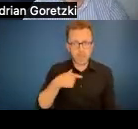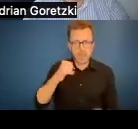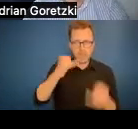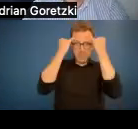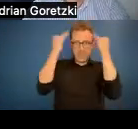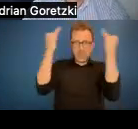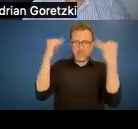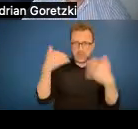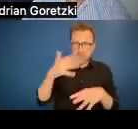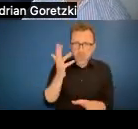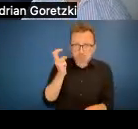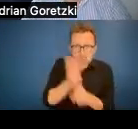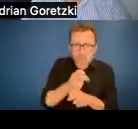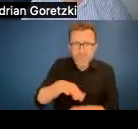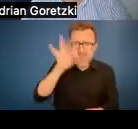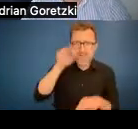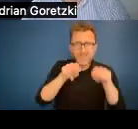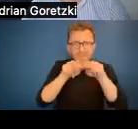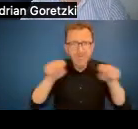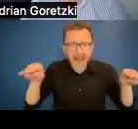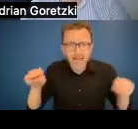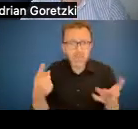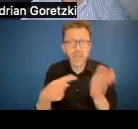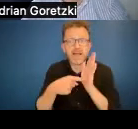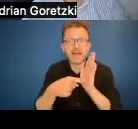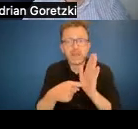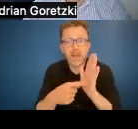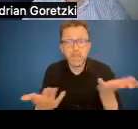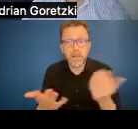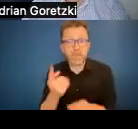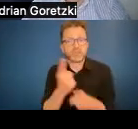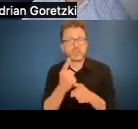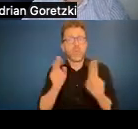problem. What we did and what we successfully did is to provide